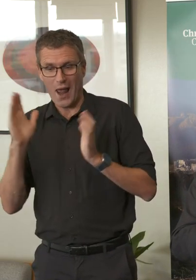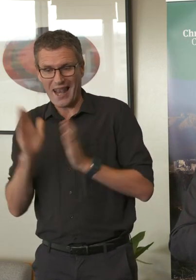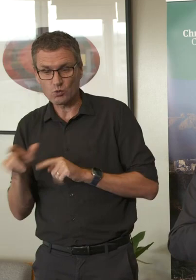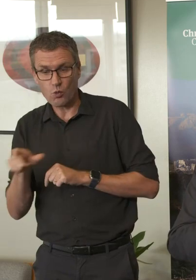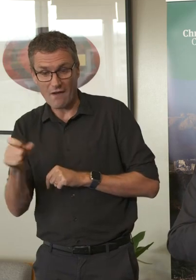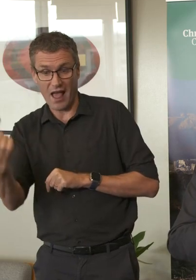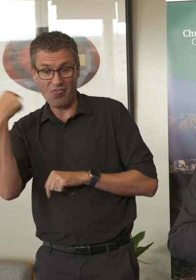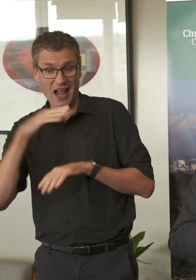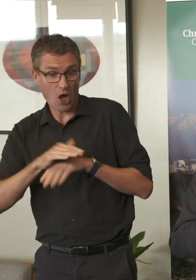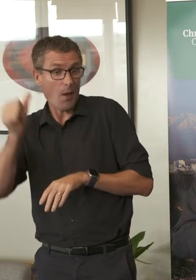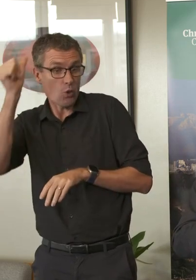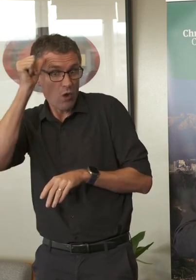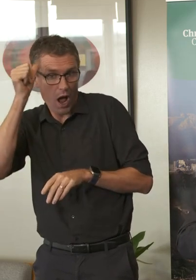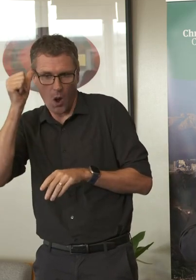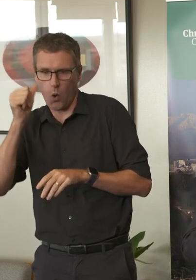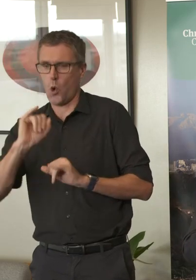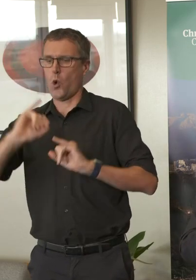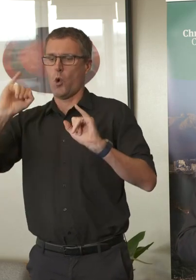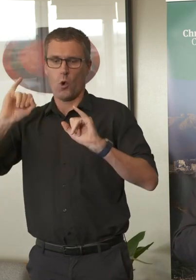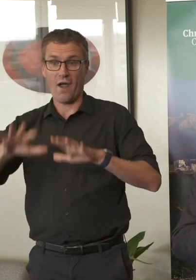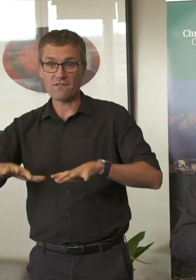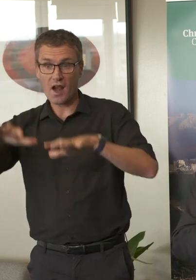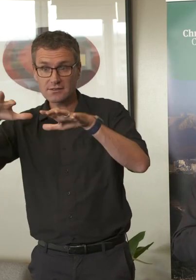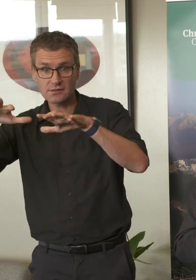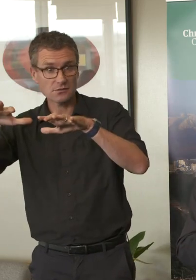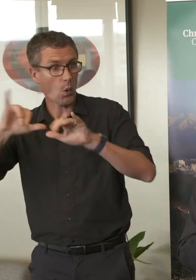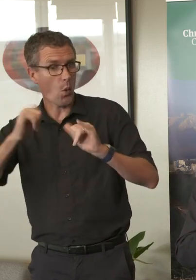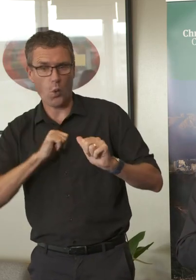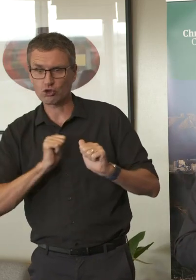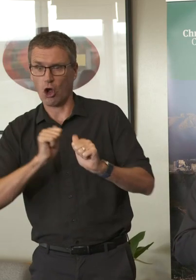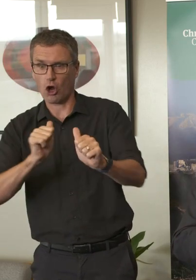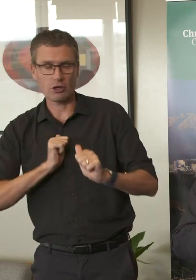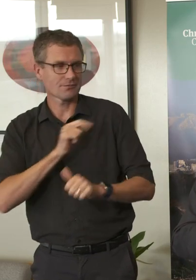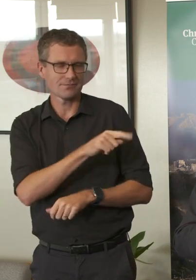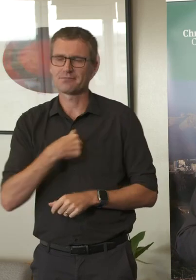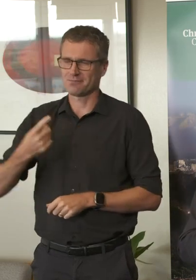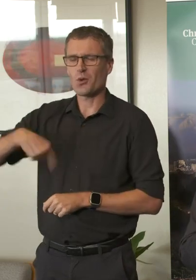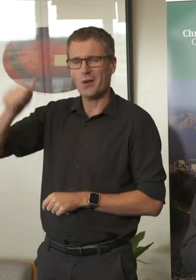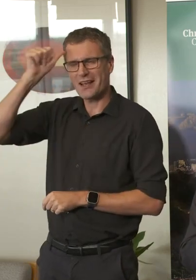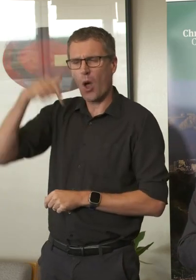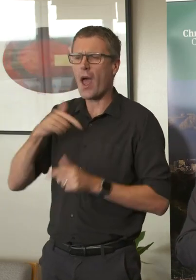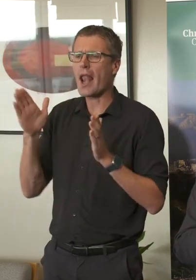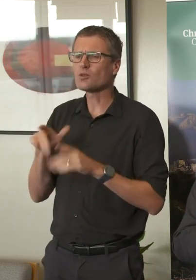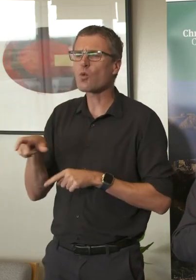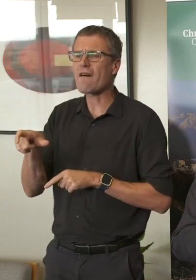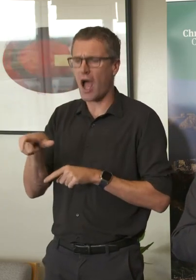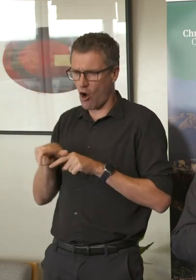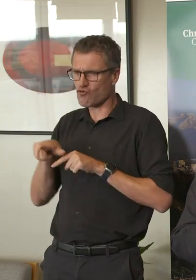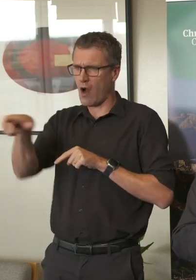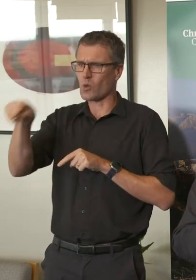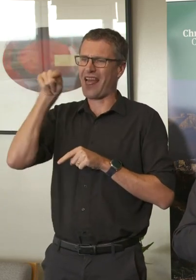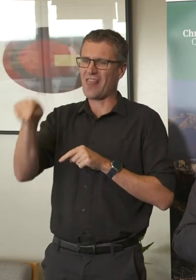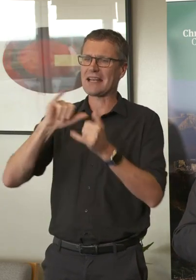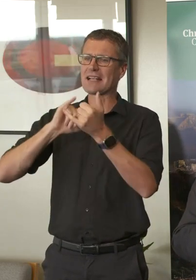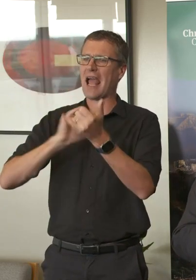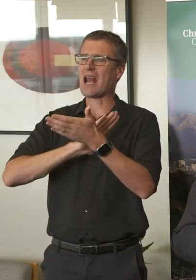or did that come as a surprise? We always knew that. Well, Little River Road is a state highway, of course, but it's getting the water off